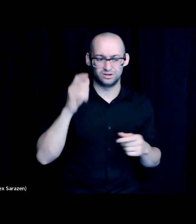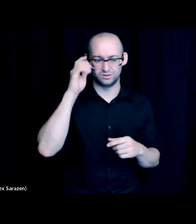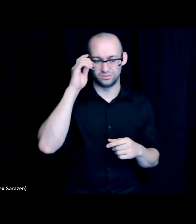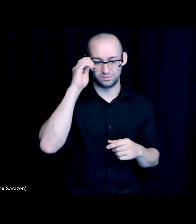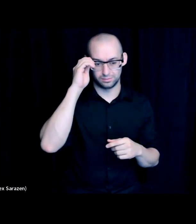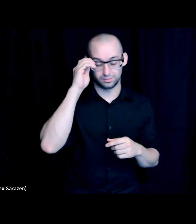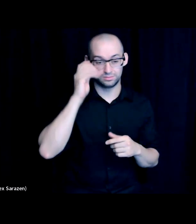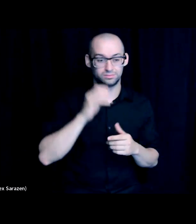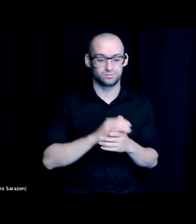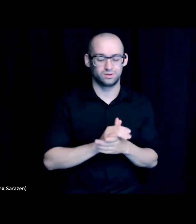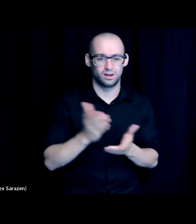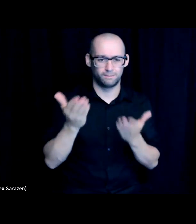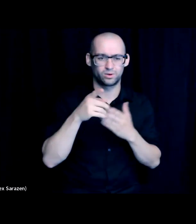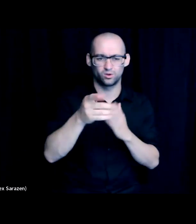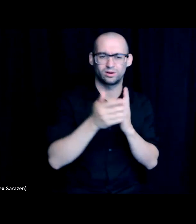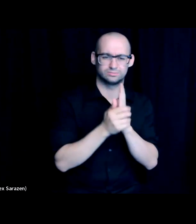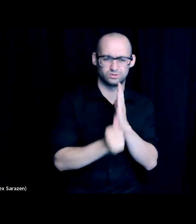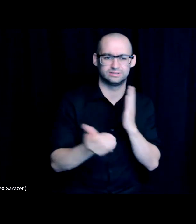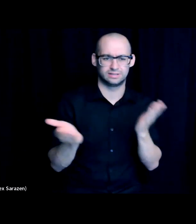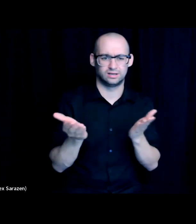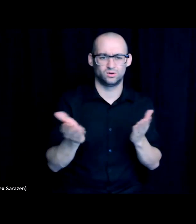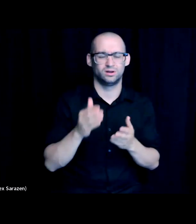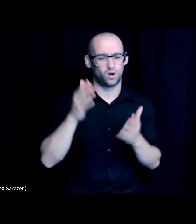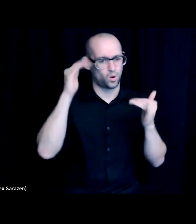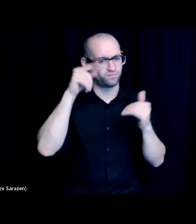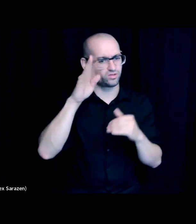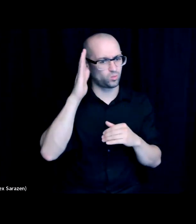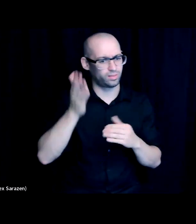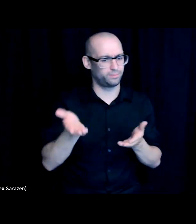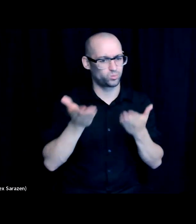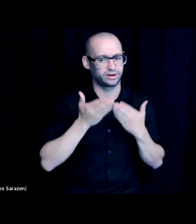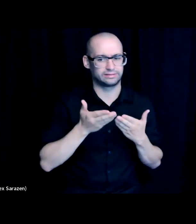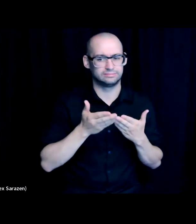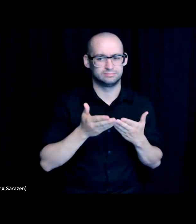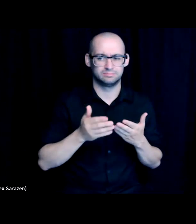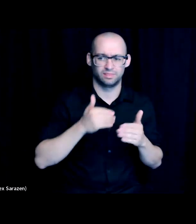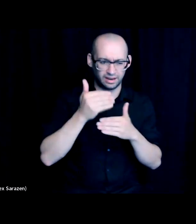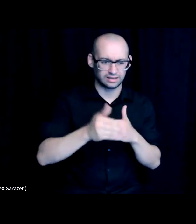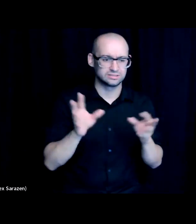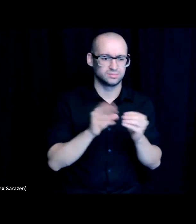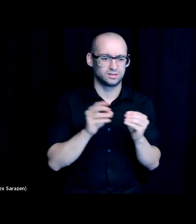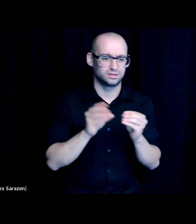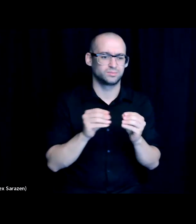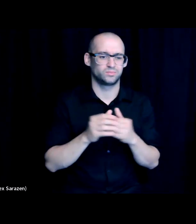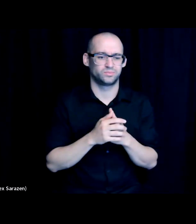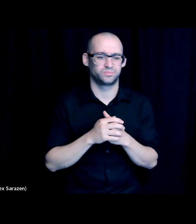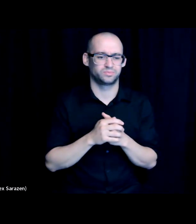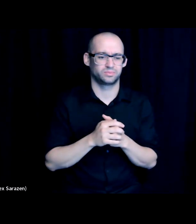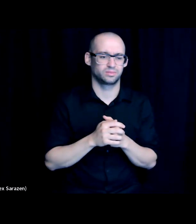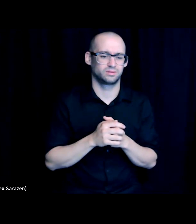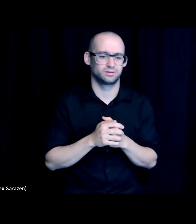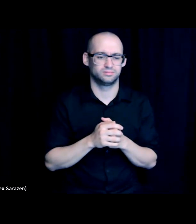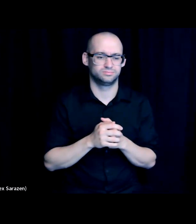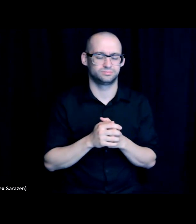bringing your expertise here, and hopefully you will continue to participate in the next session, which we may have to shorten a little bit so we can get